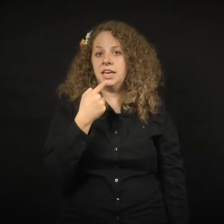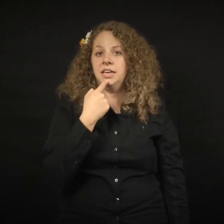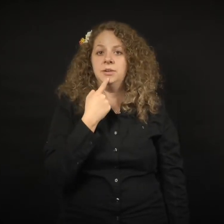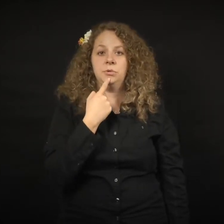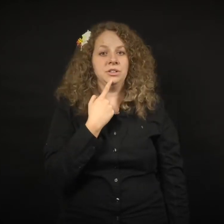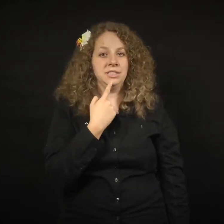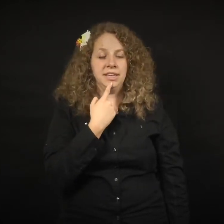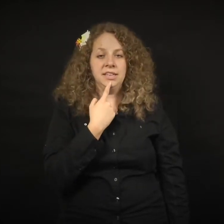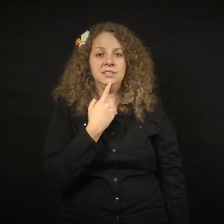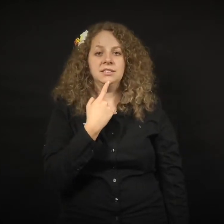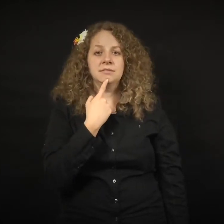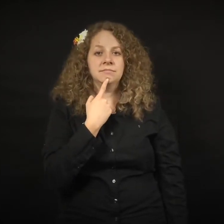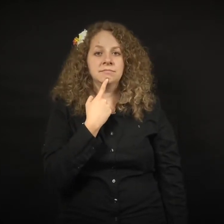Say or says.